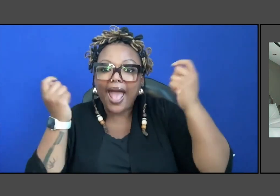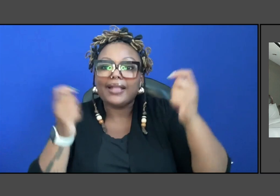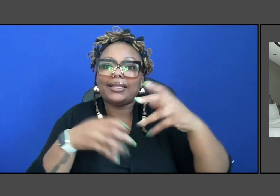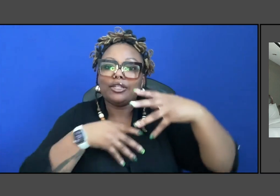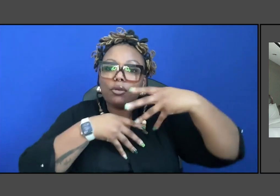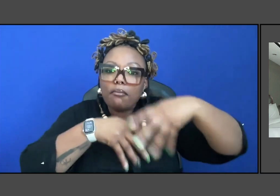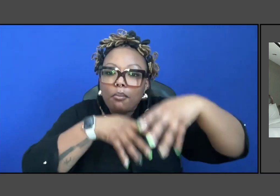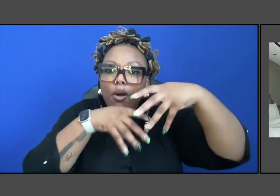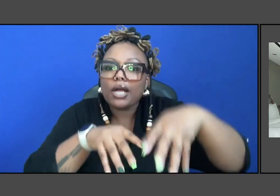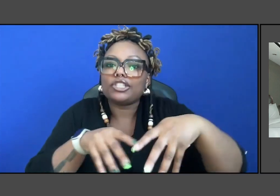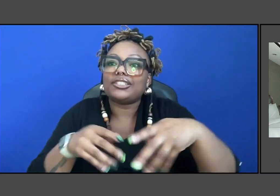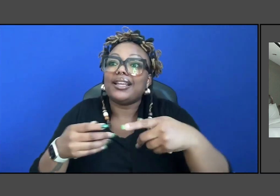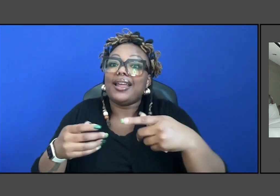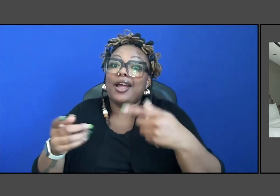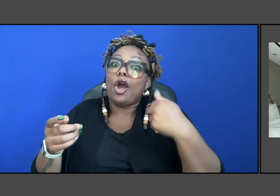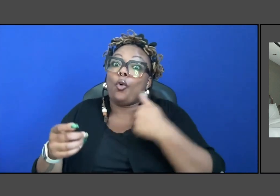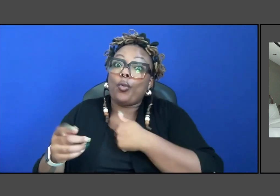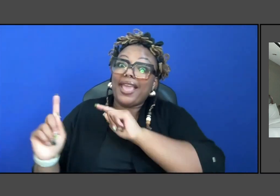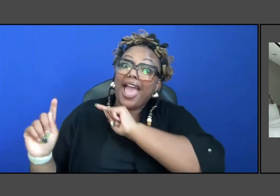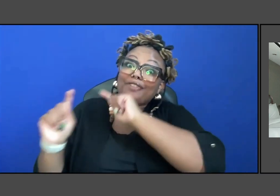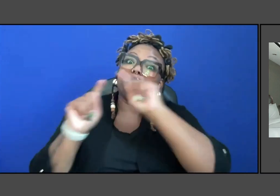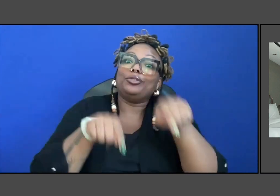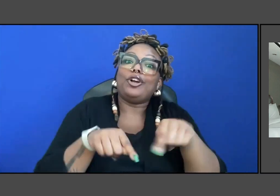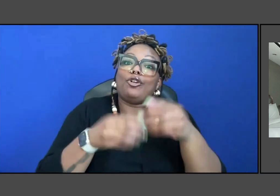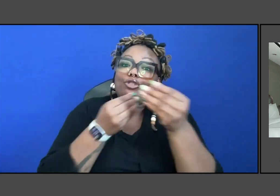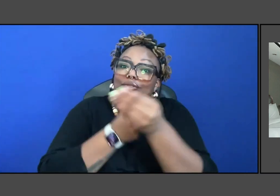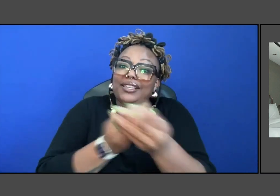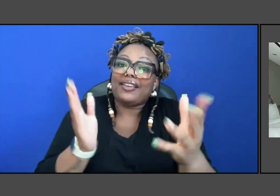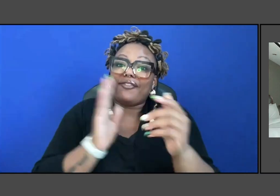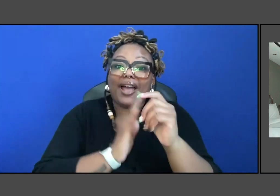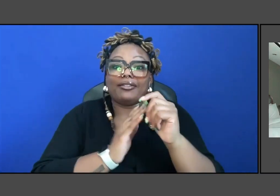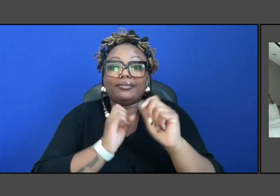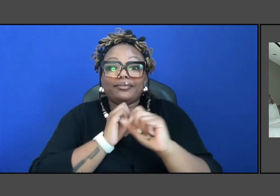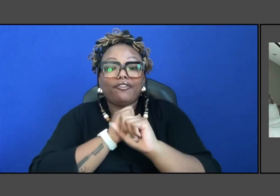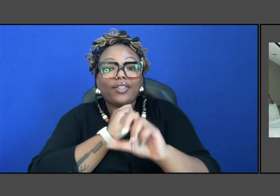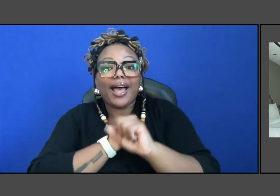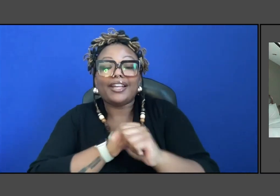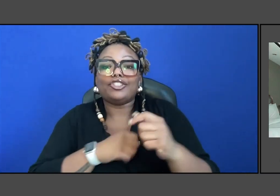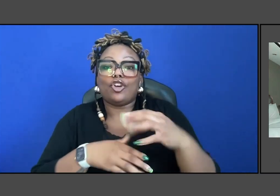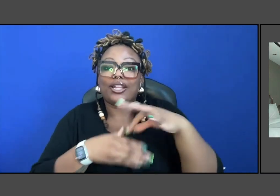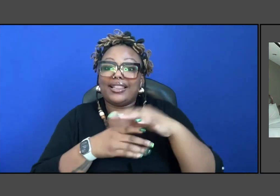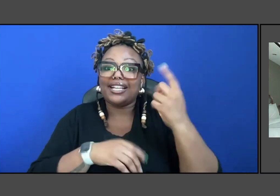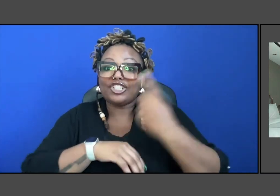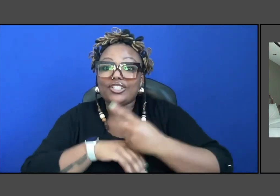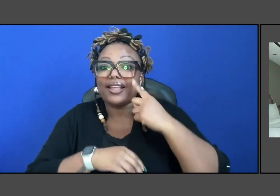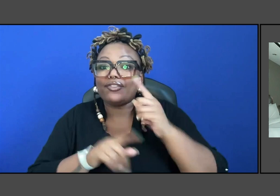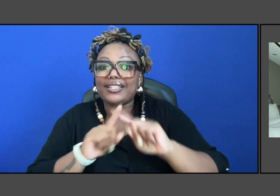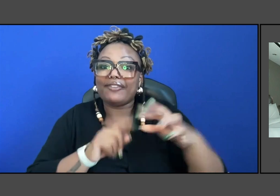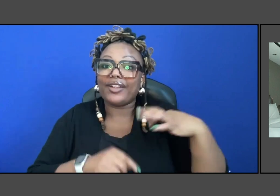hand out flyers on election day for candidates and for different issues.